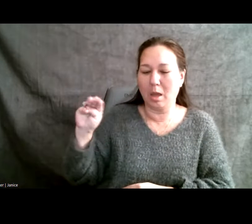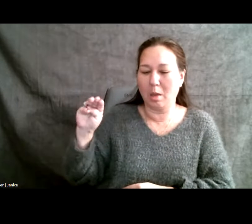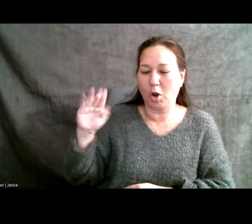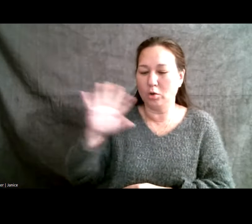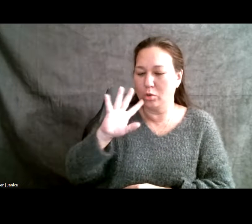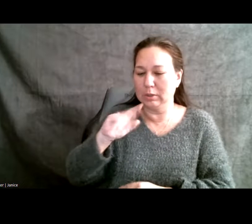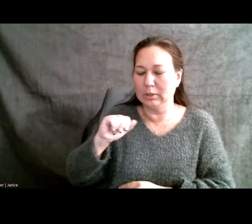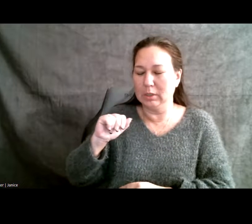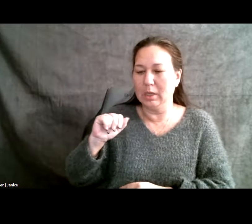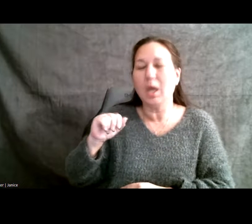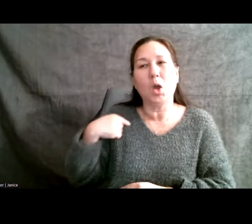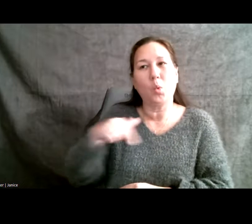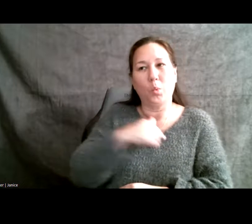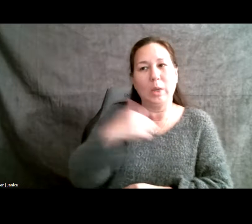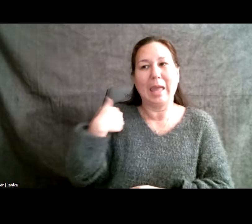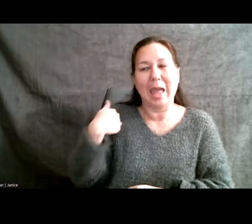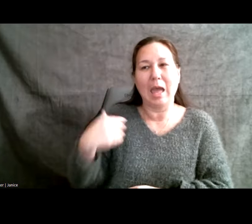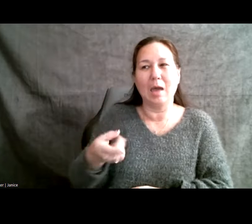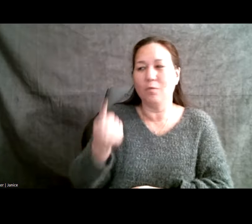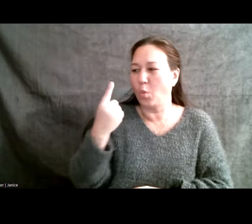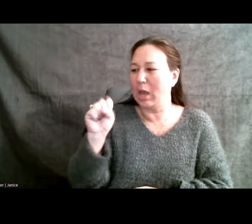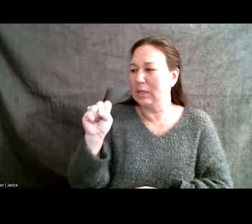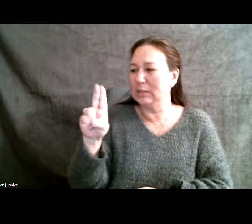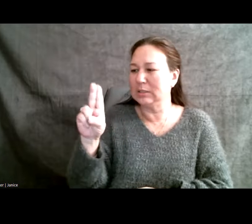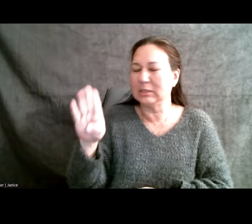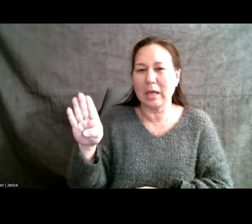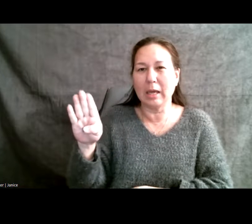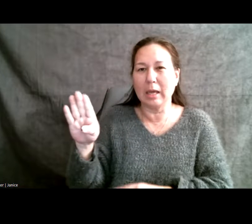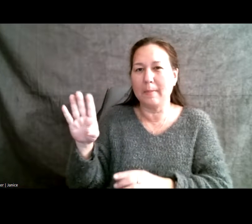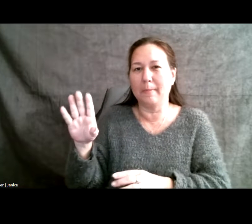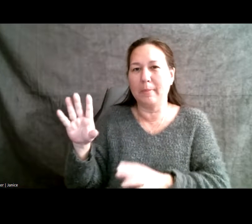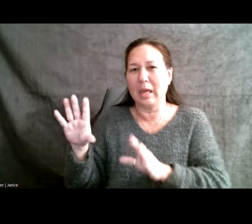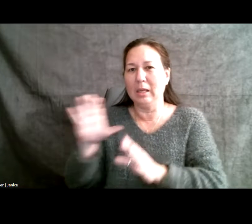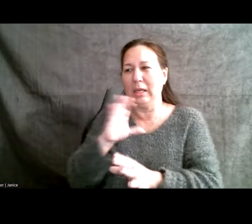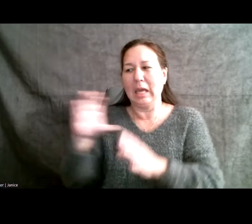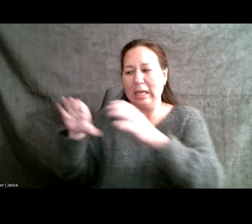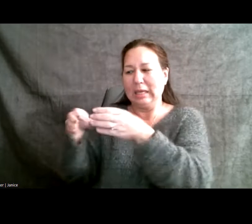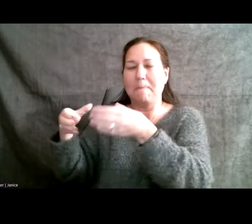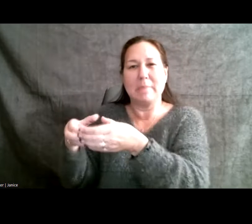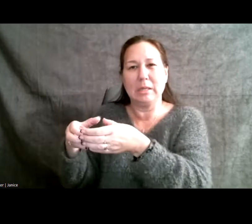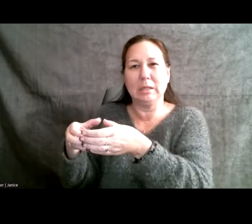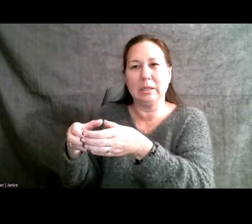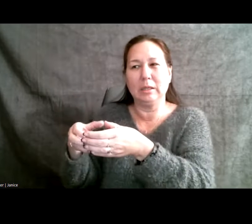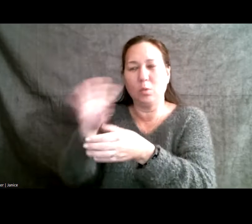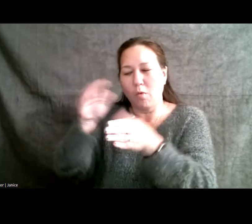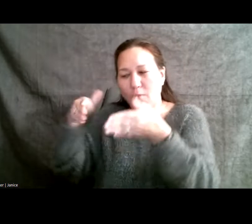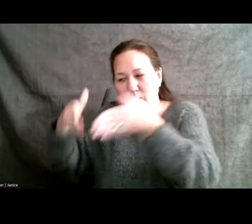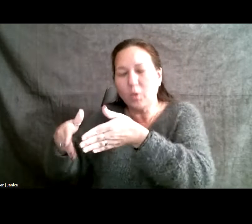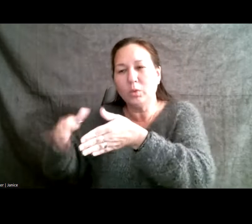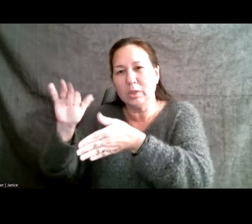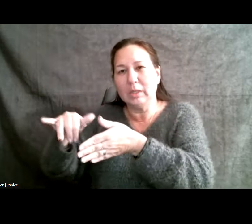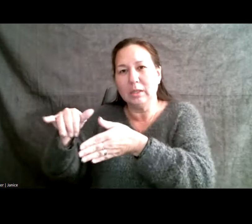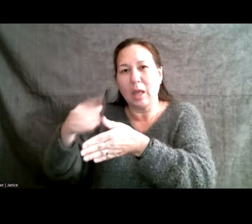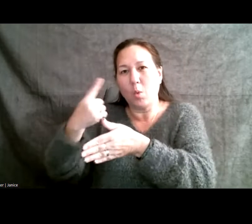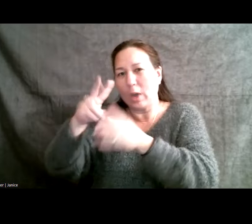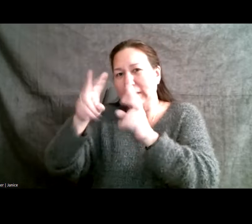have at least one sort of subcommittee or one group is going to work on one of those issues or one of that cluster of issues.